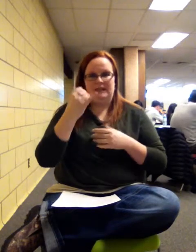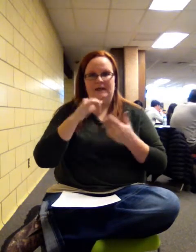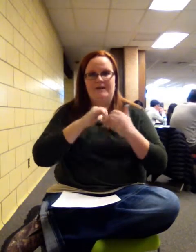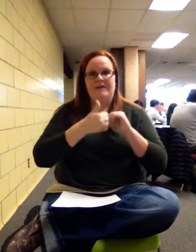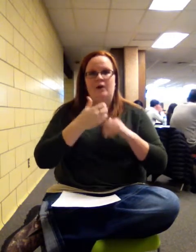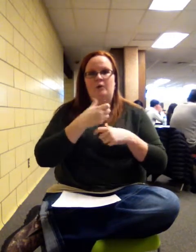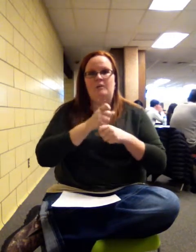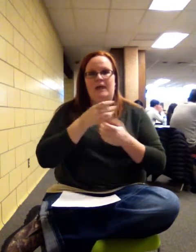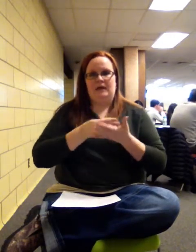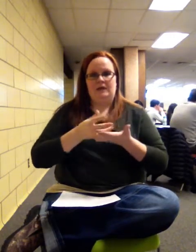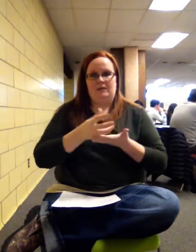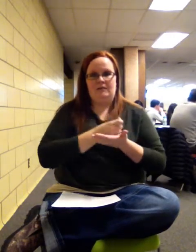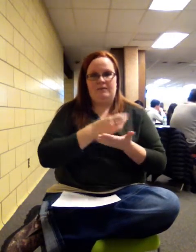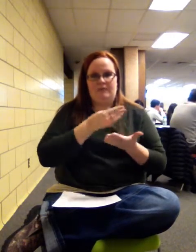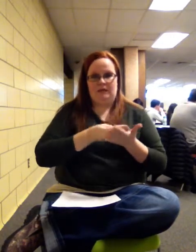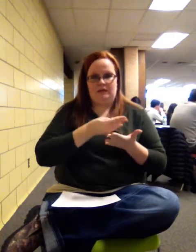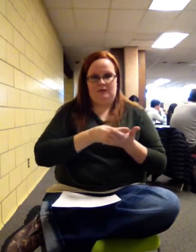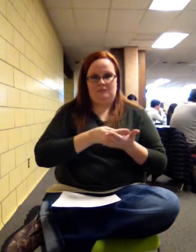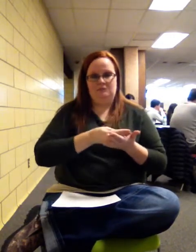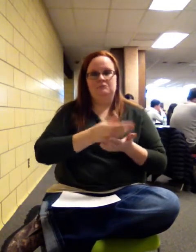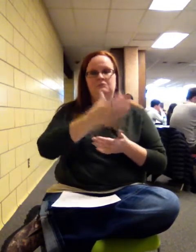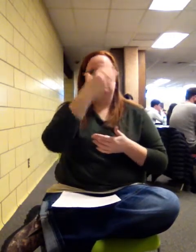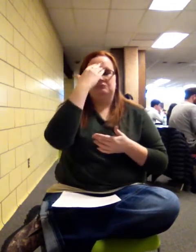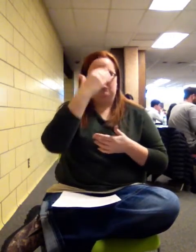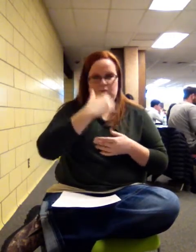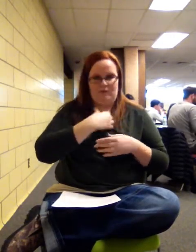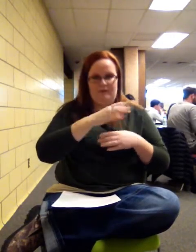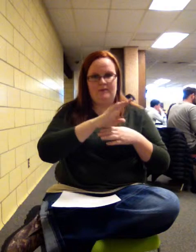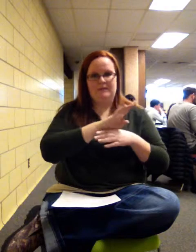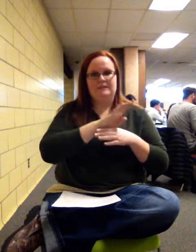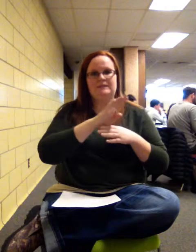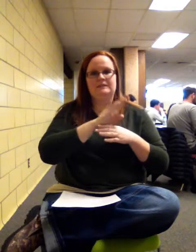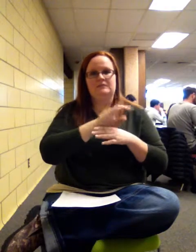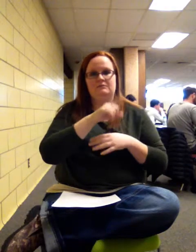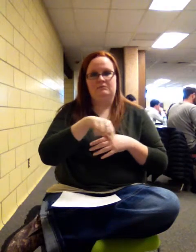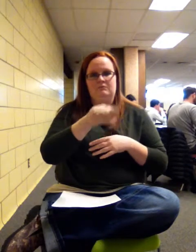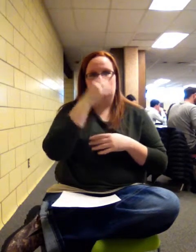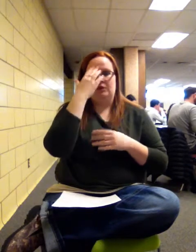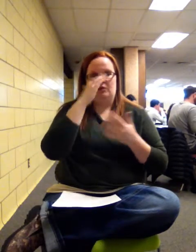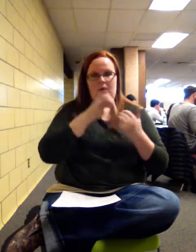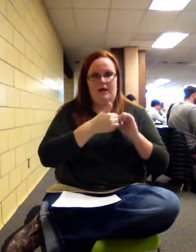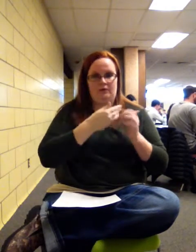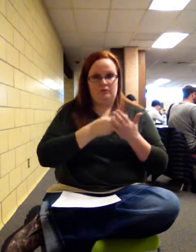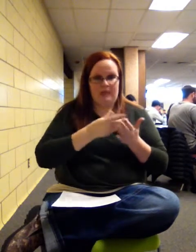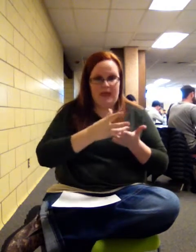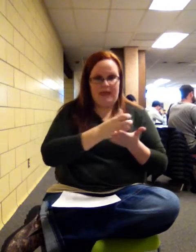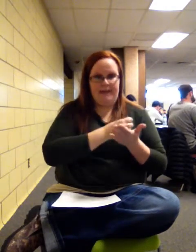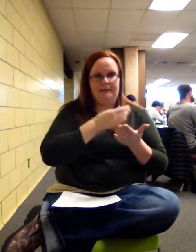money. Okay, so they know they've got a business, and they know how they can make money doing whatever they want